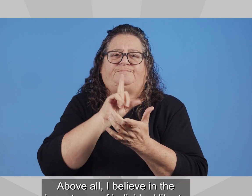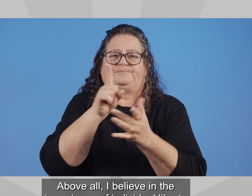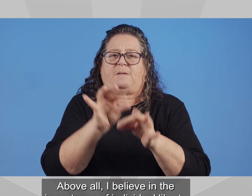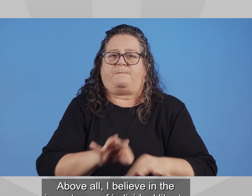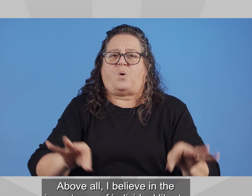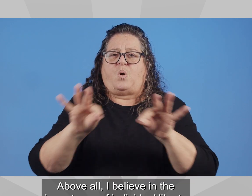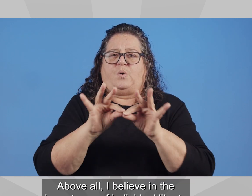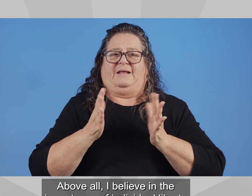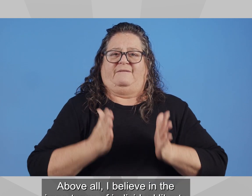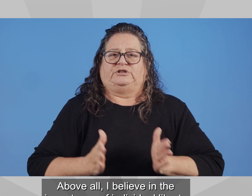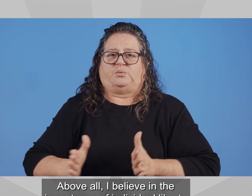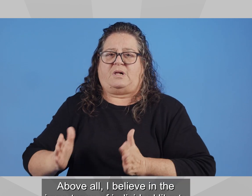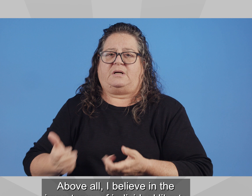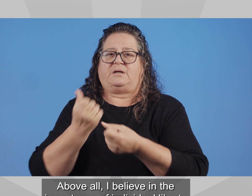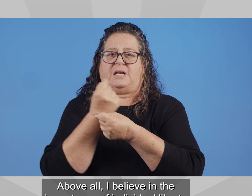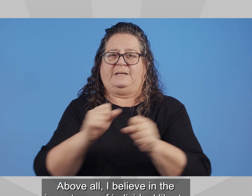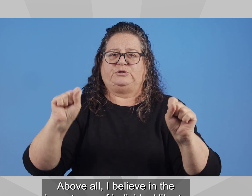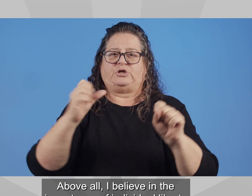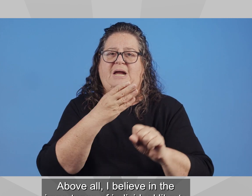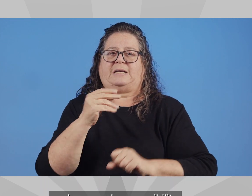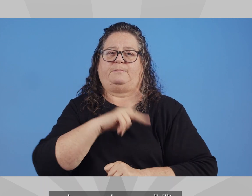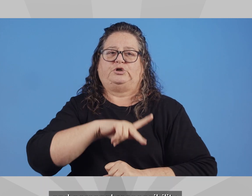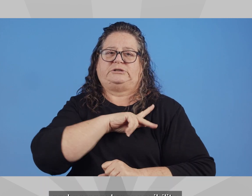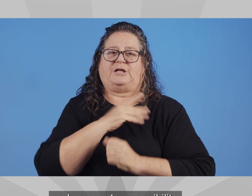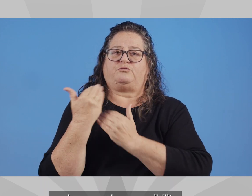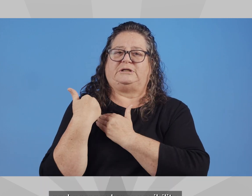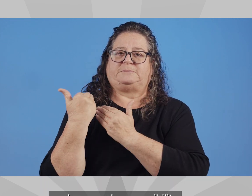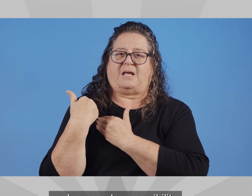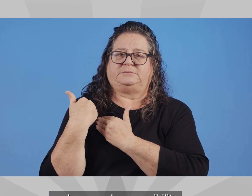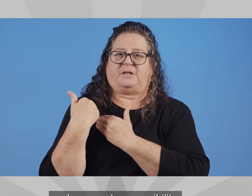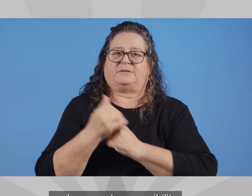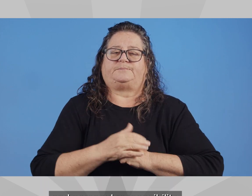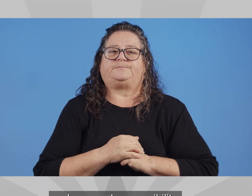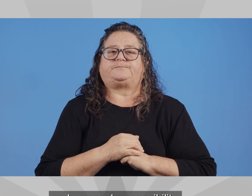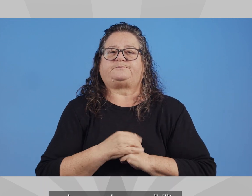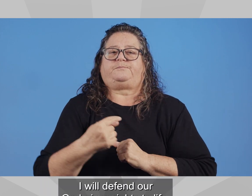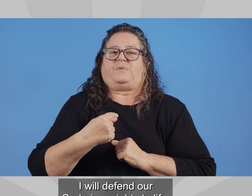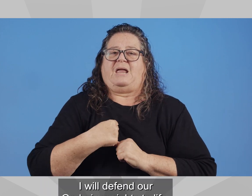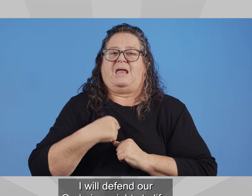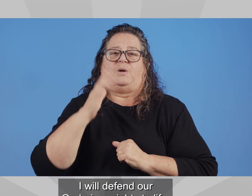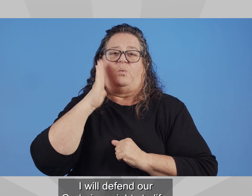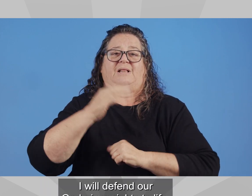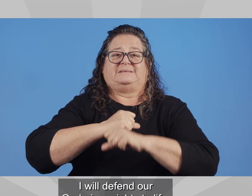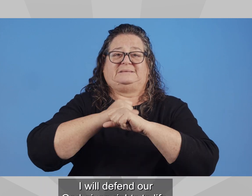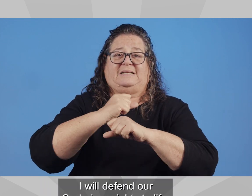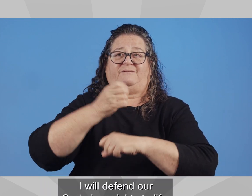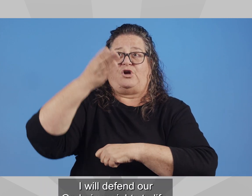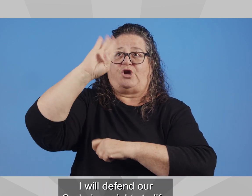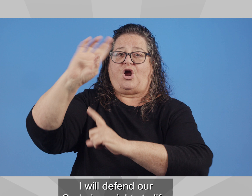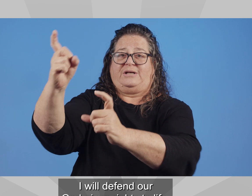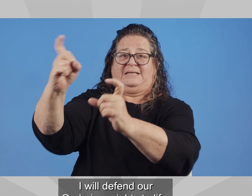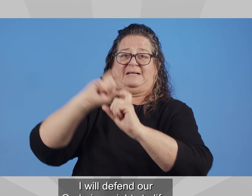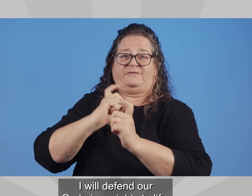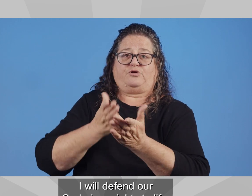Above all, I believe in the importance of individual liberty and personal responsibility. I will defend our God-given